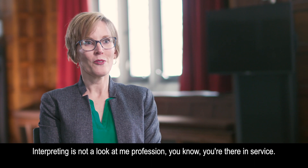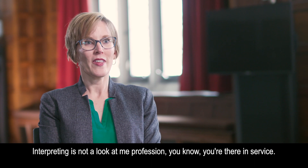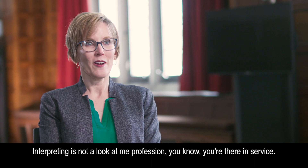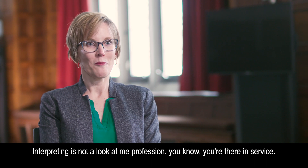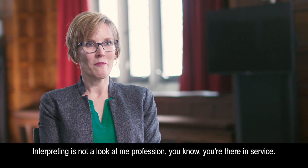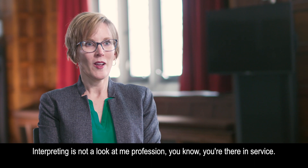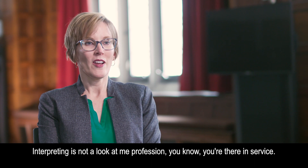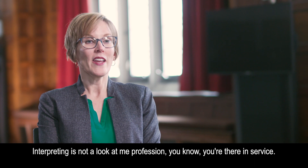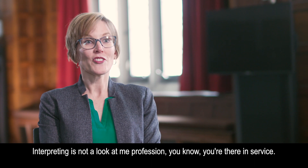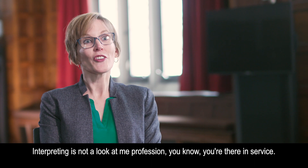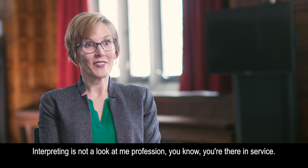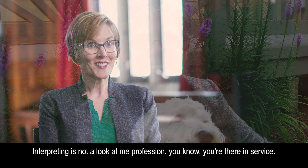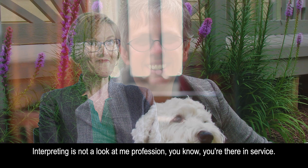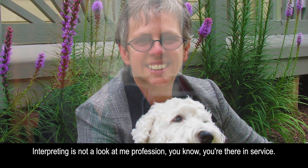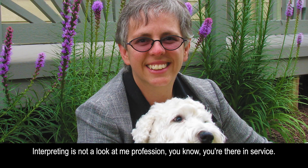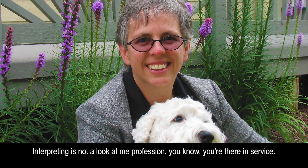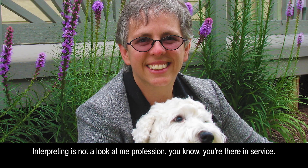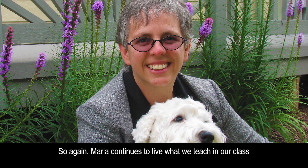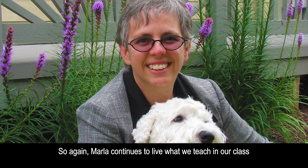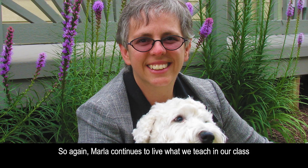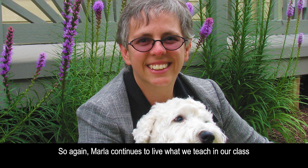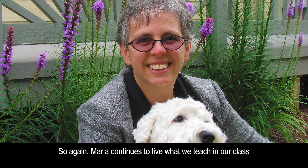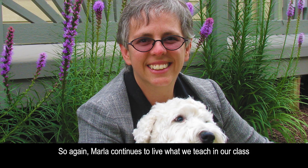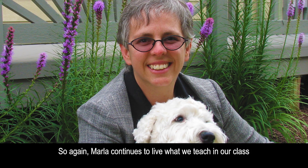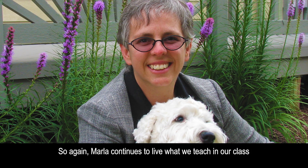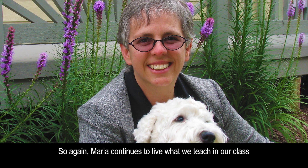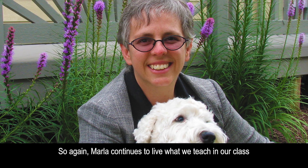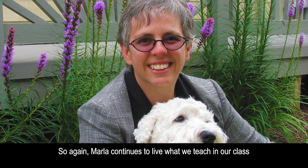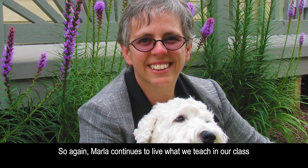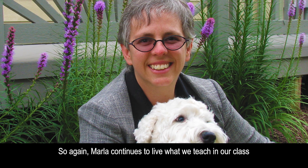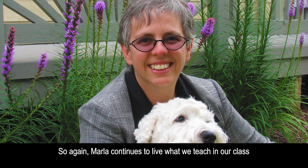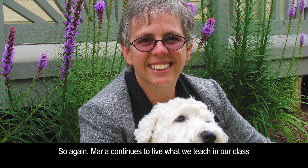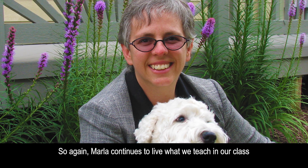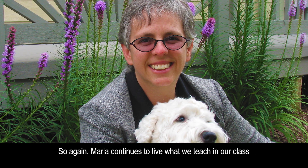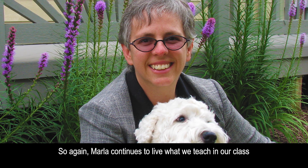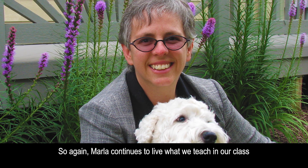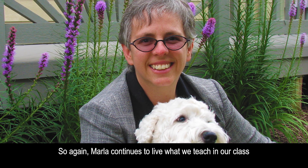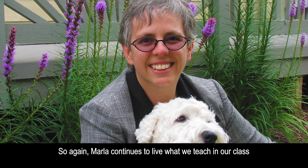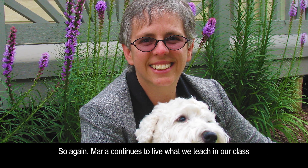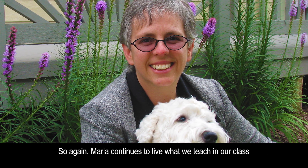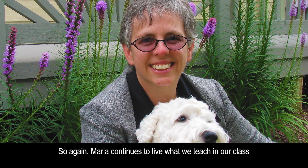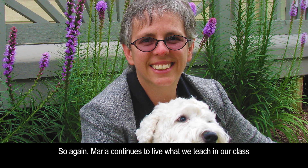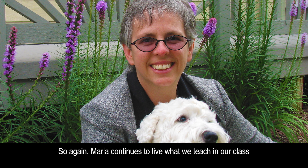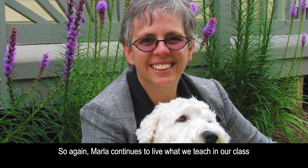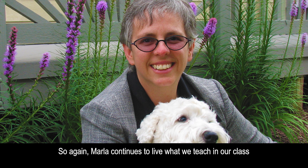are there in service. So again, Marla continues to live what we